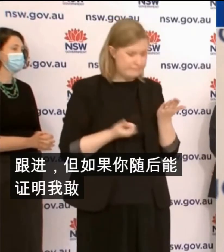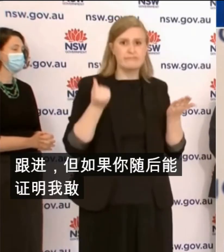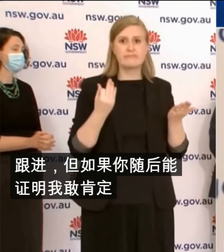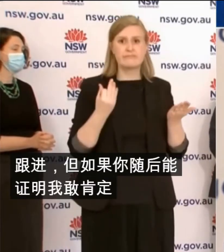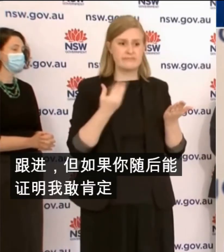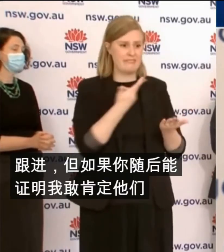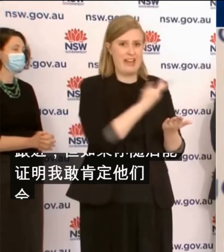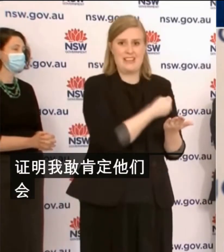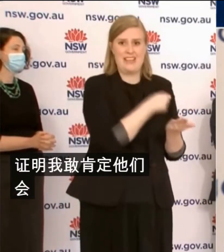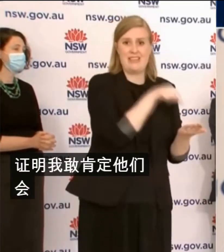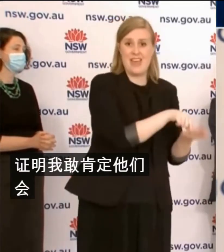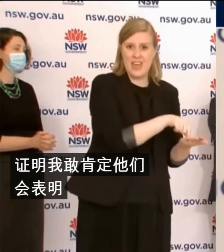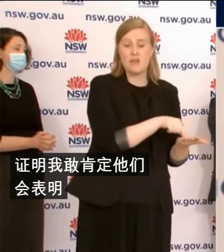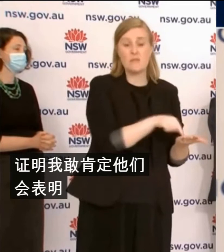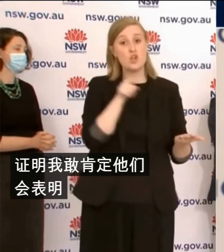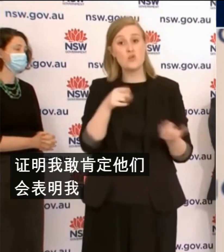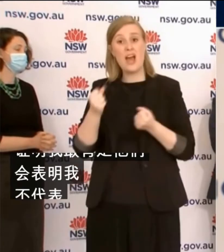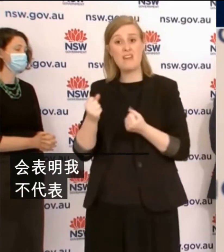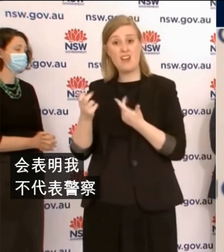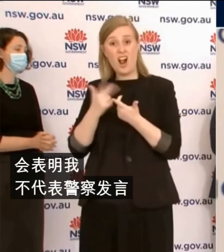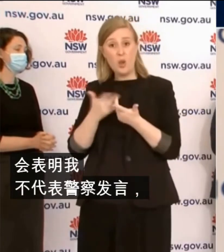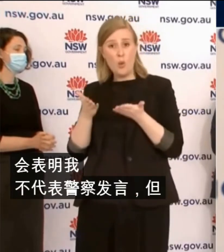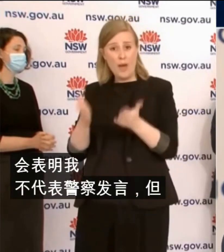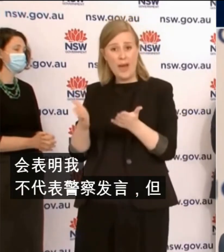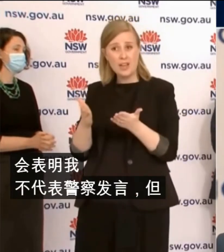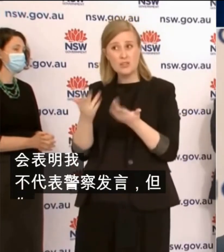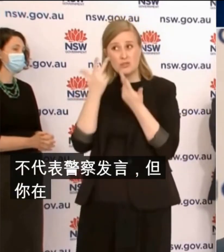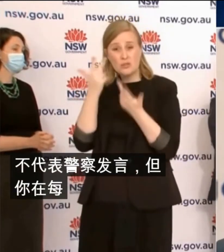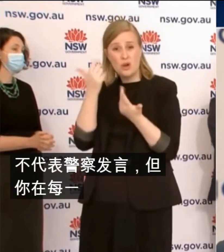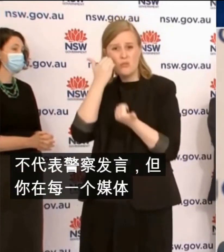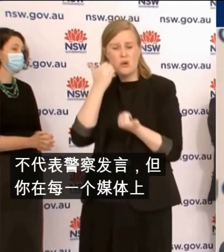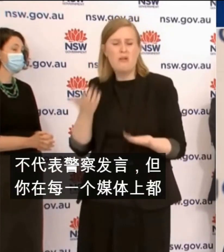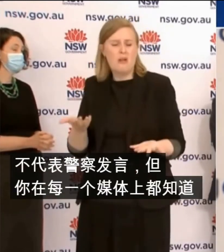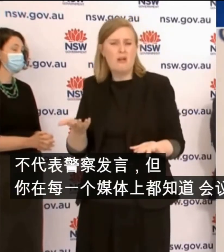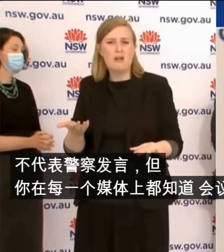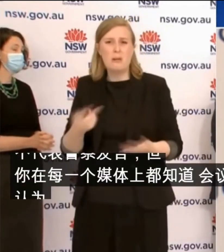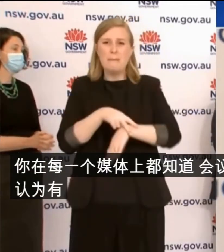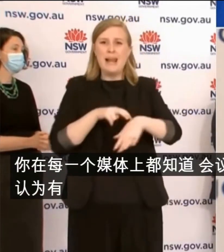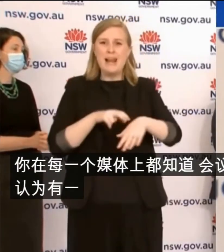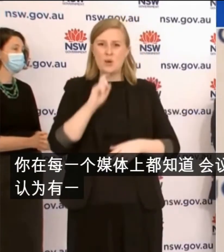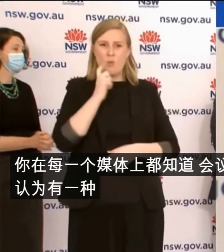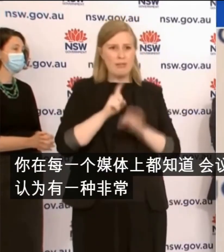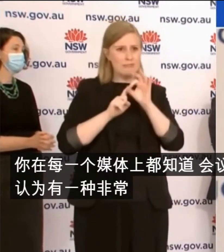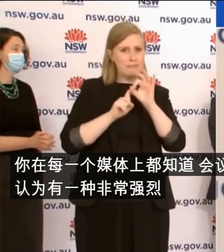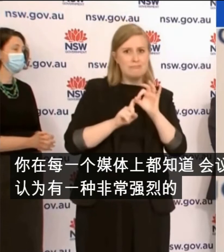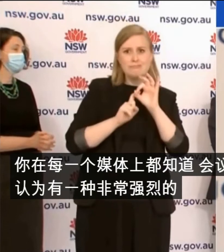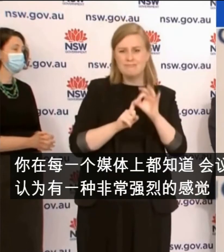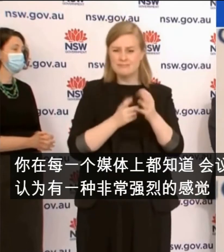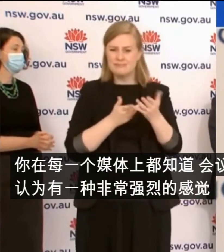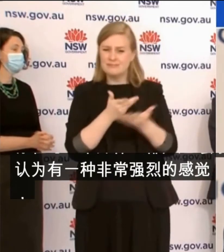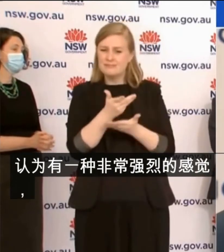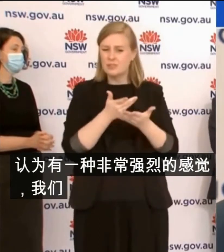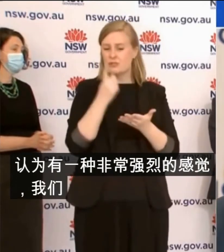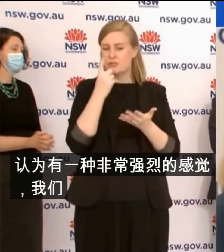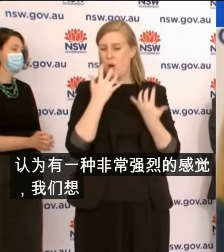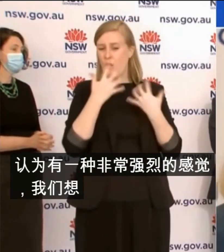that, I'm sure that they would show, it's not for me to speak on behalf of police, but at every press conference I think there's been a very much a sense